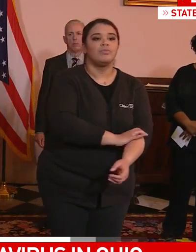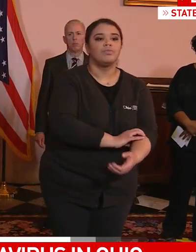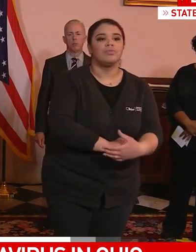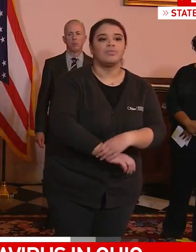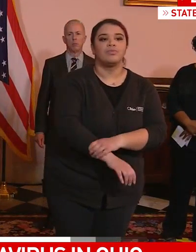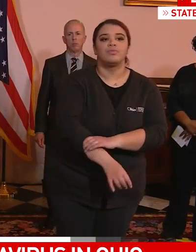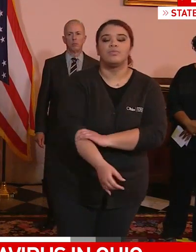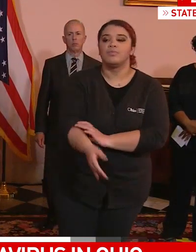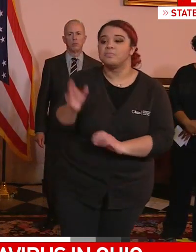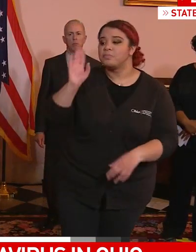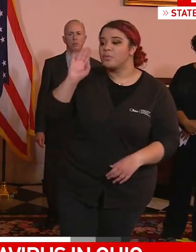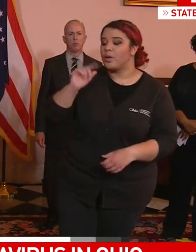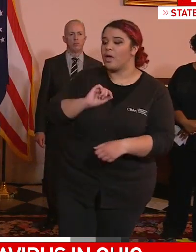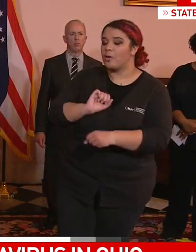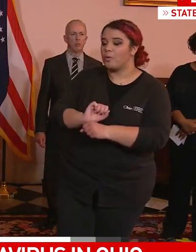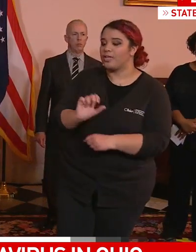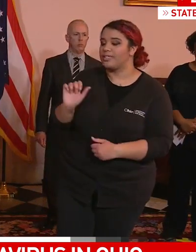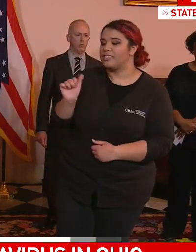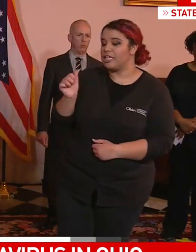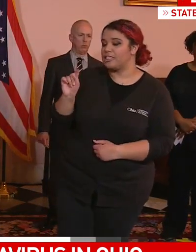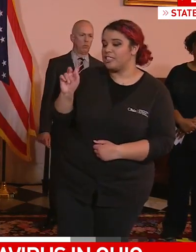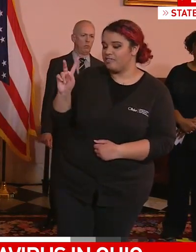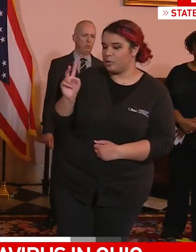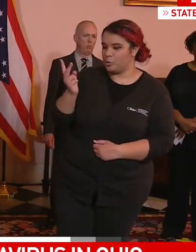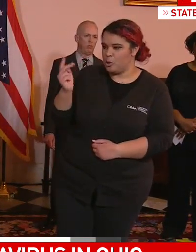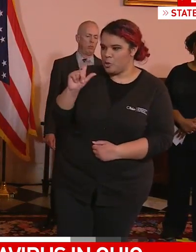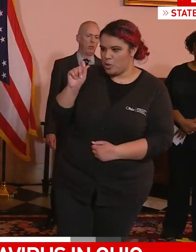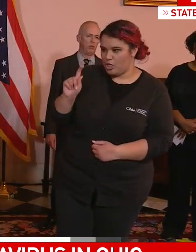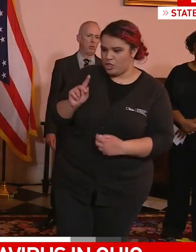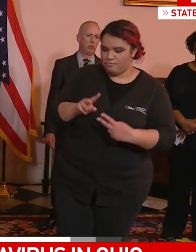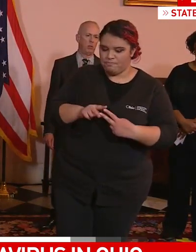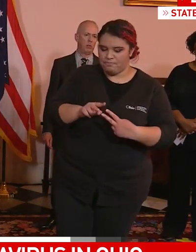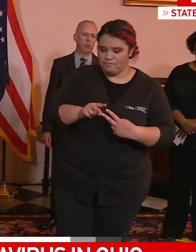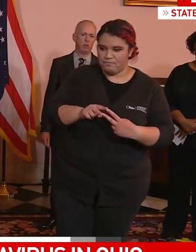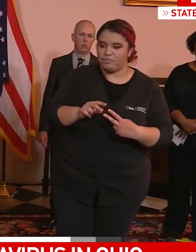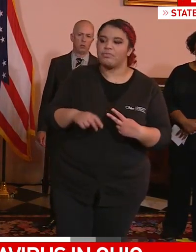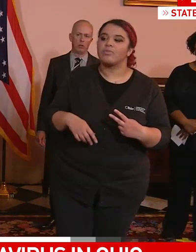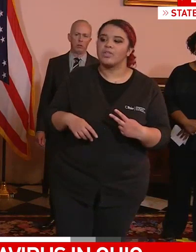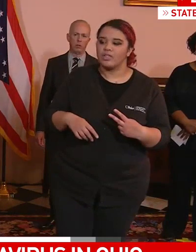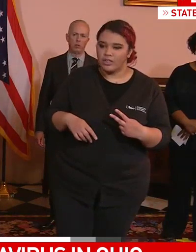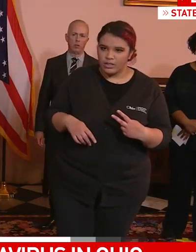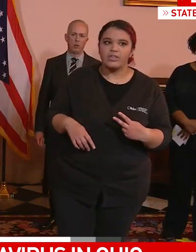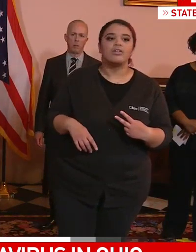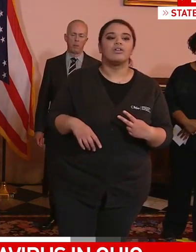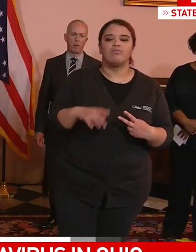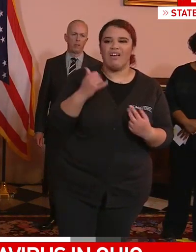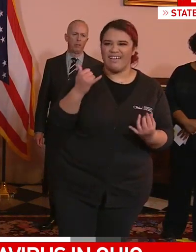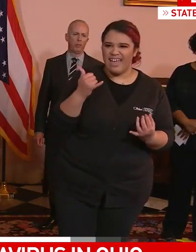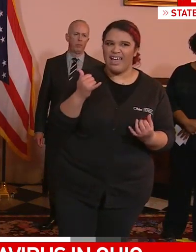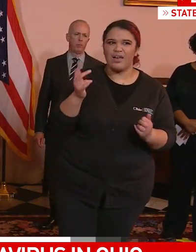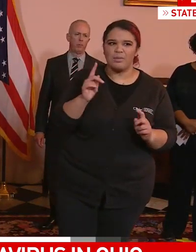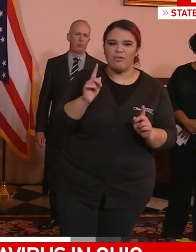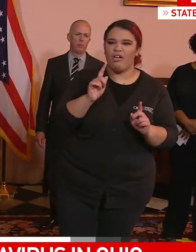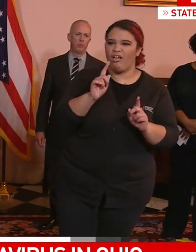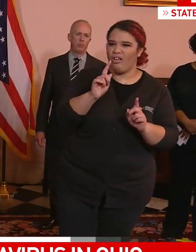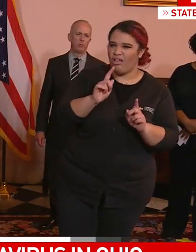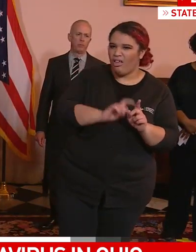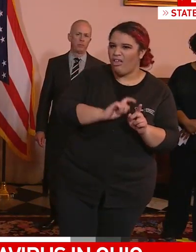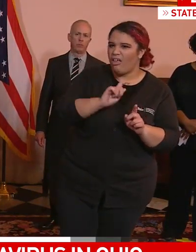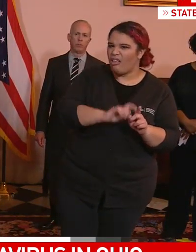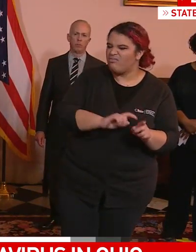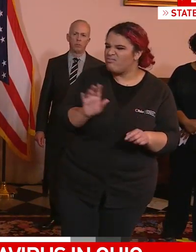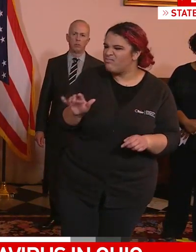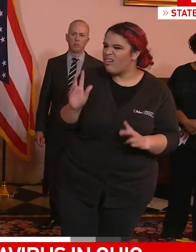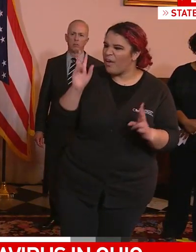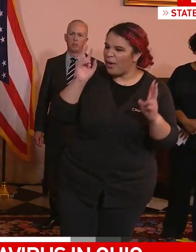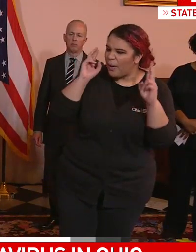Kevin Landers, 10 TV. I have a two-part question for you. We're getting calls to our station about why hair and nail salons remain open.